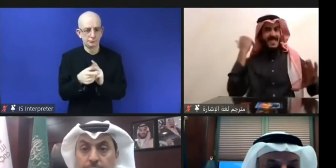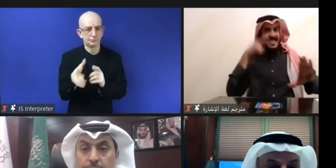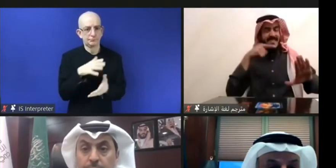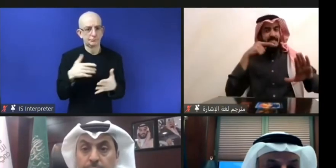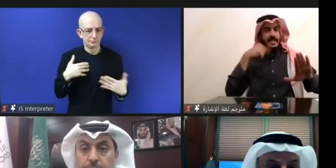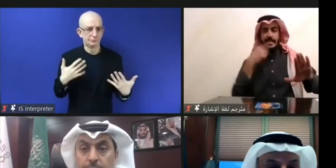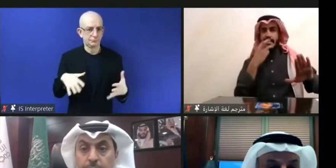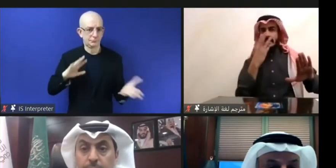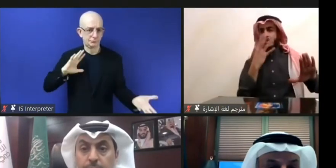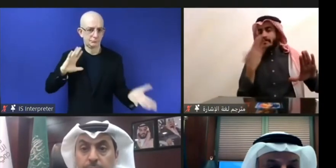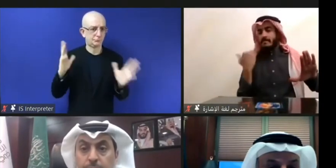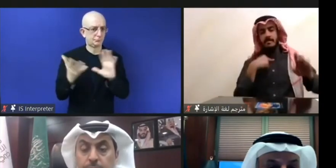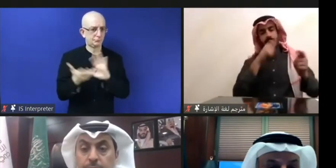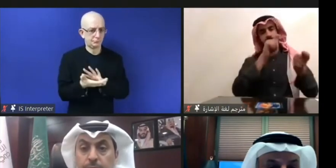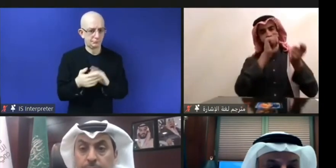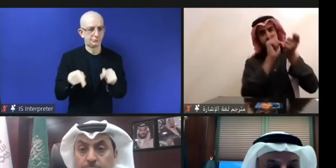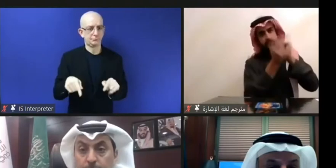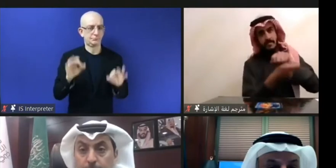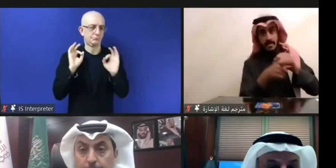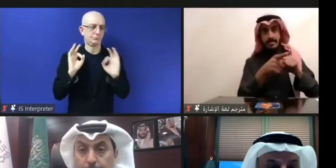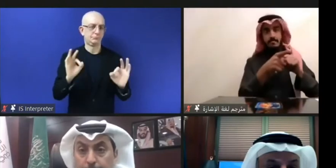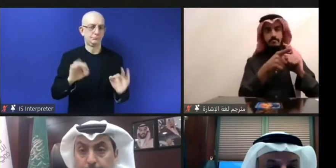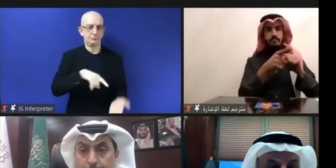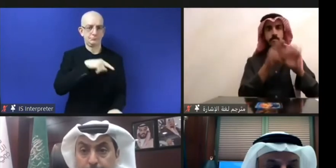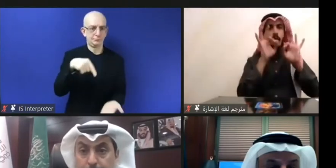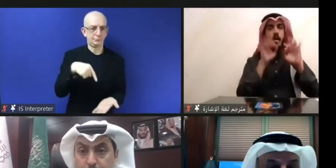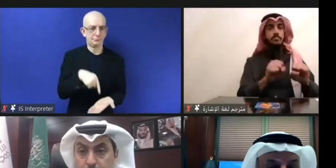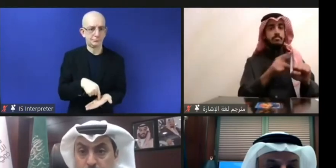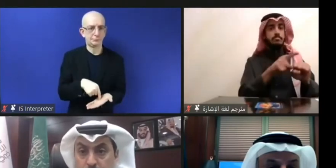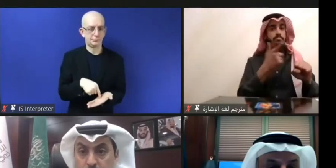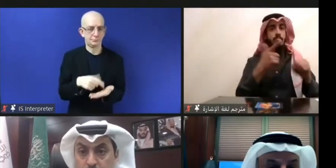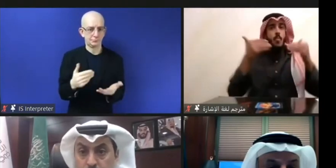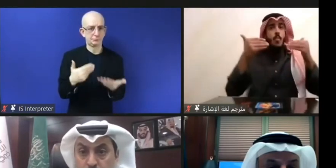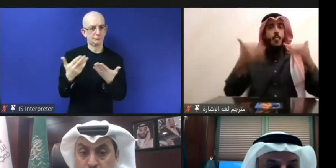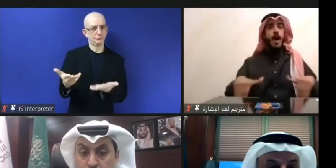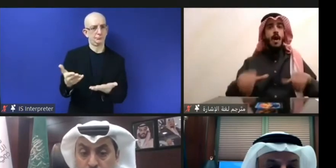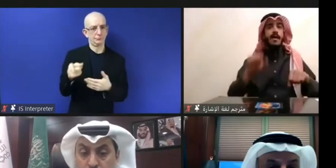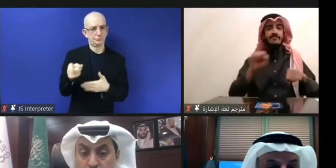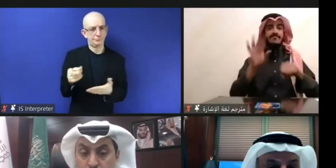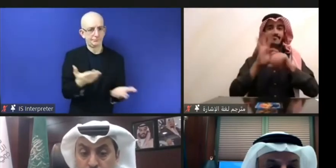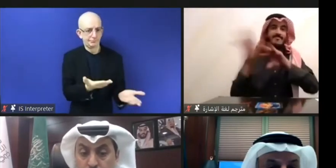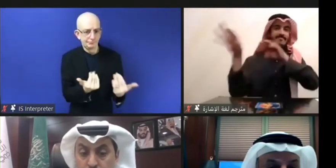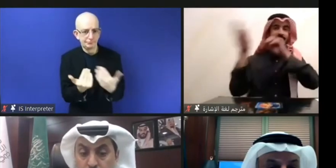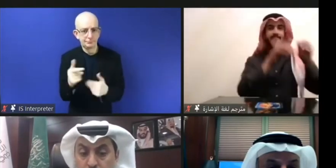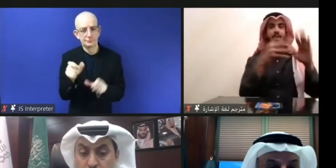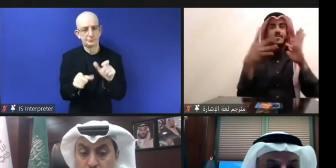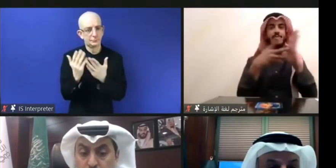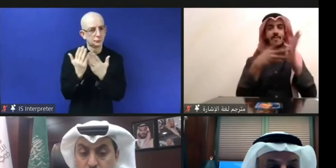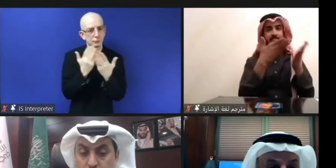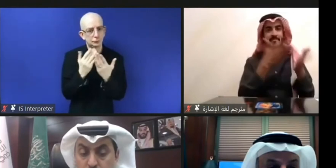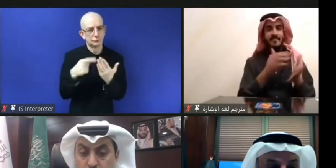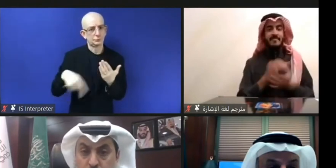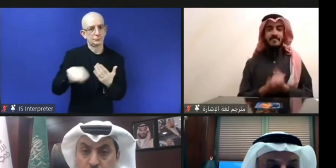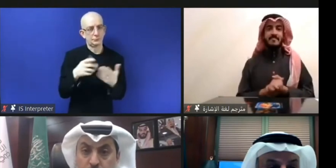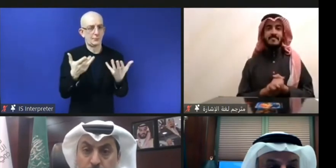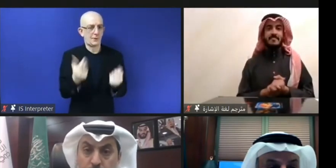deanship for the student with disabilities at the university, which is unique of its kind. It's the first